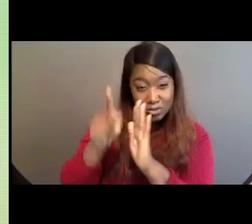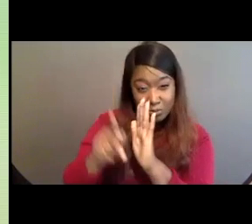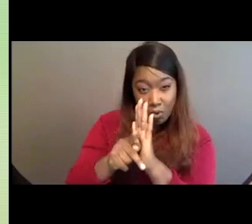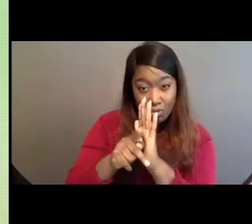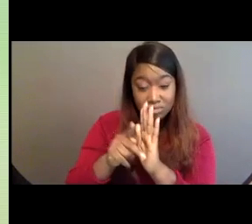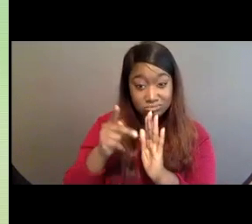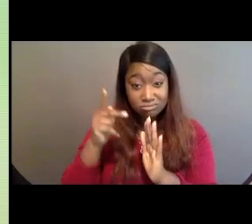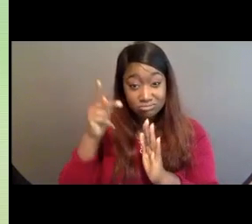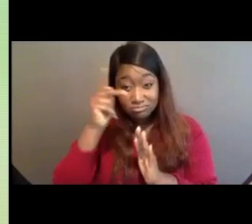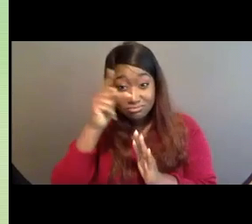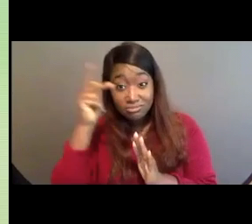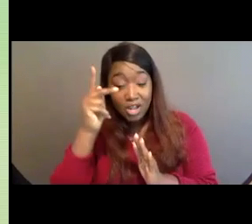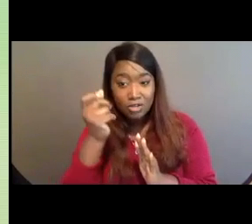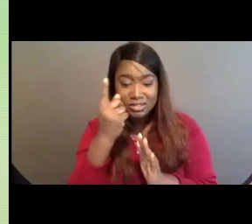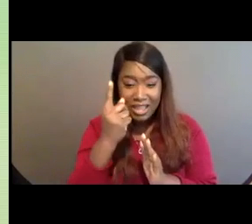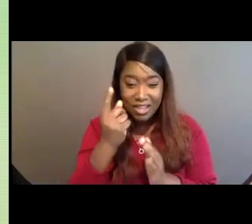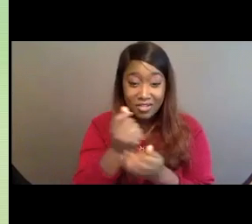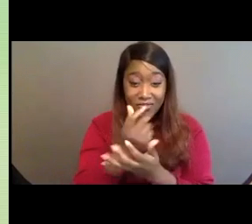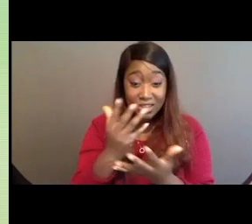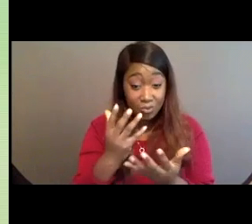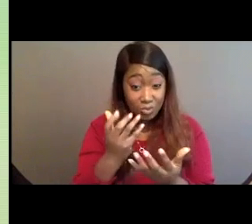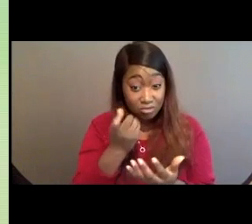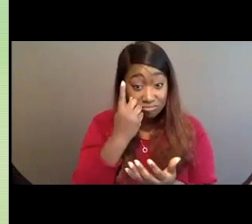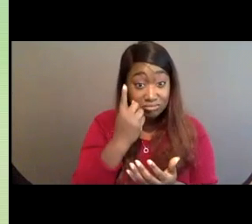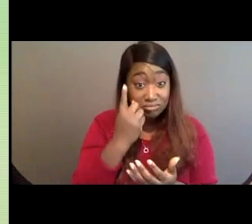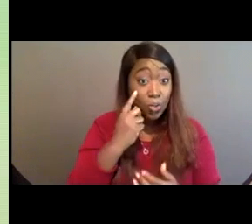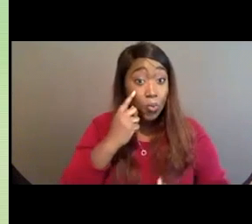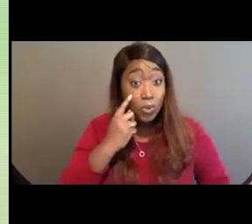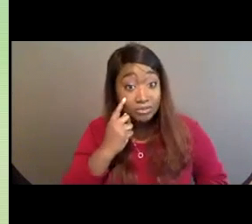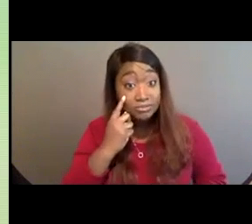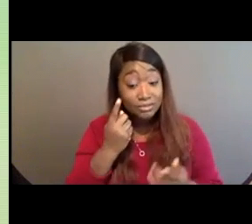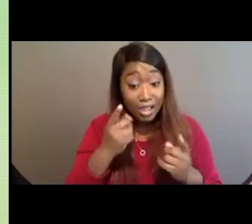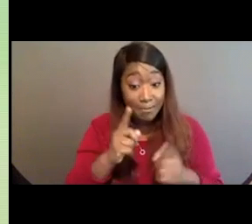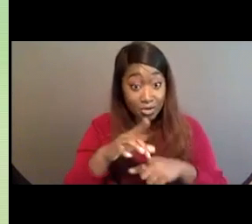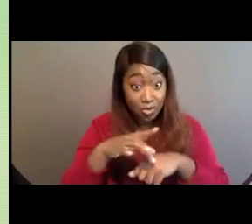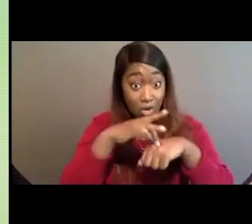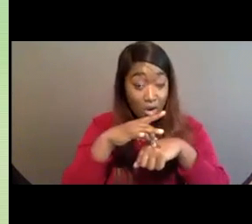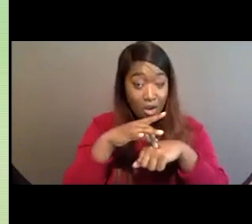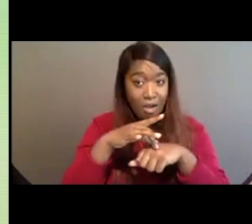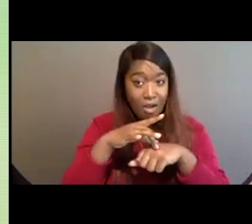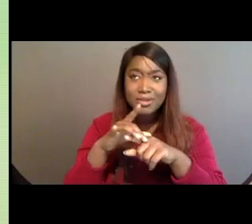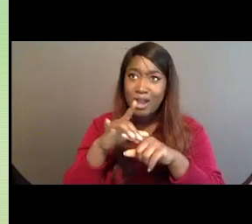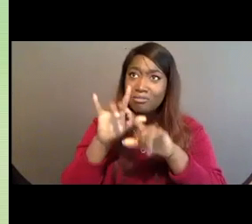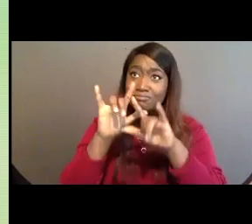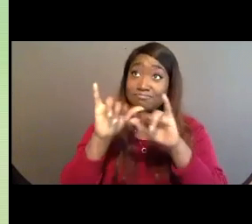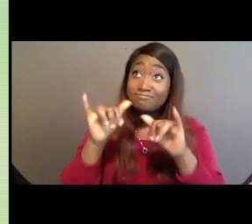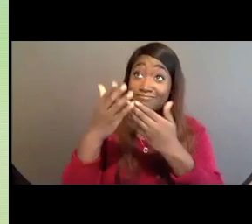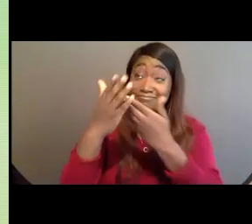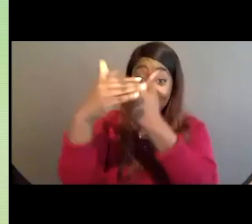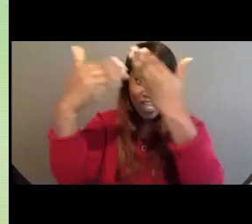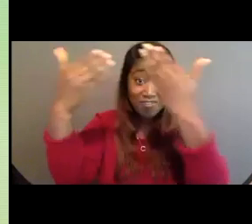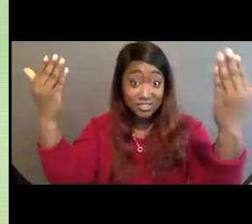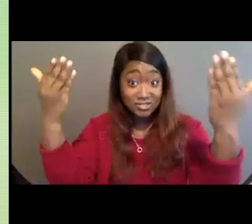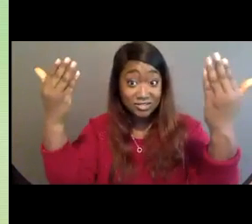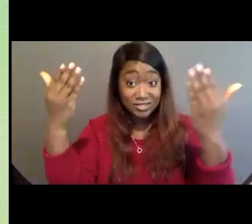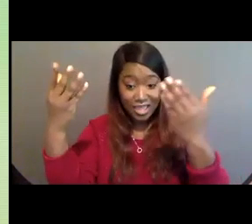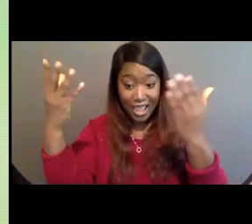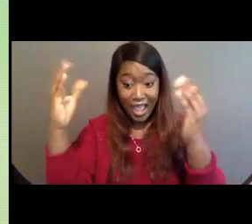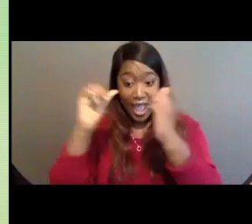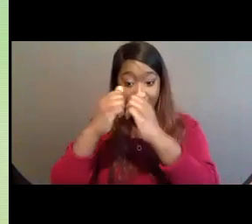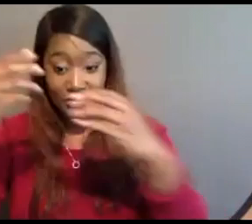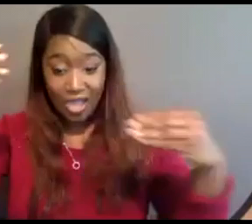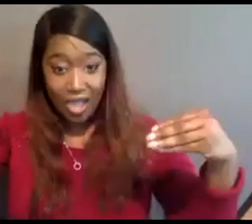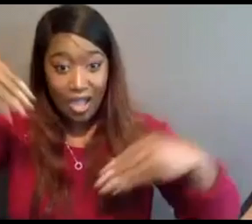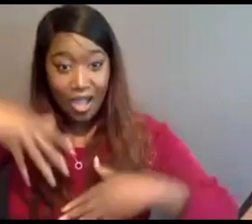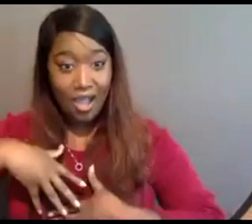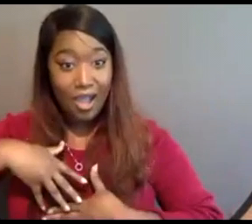on earth, but also in the heavens, and therefore also in our bodies, right? So these big